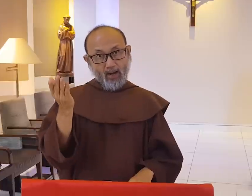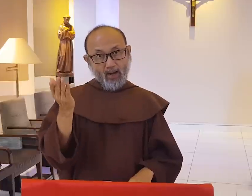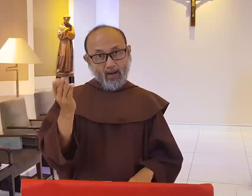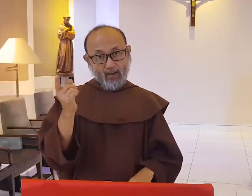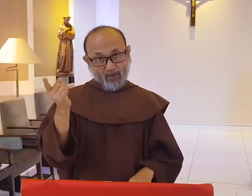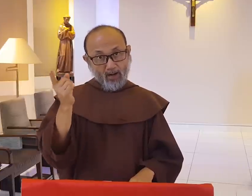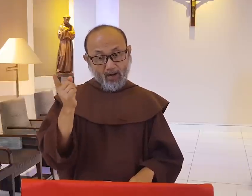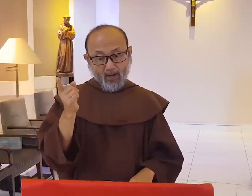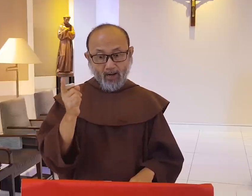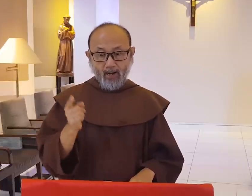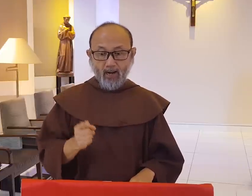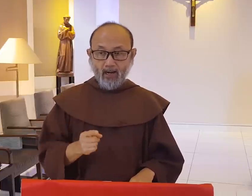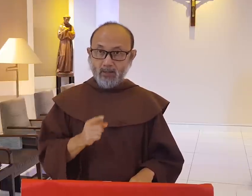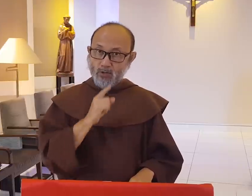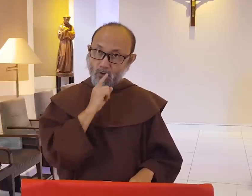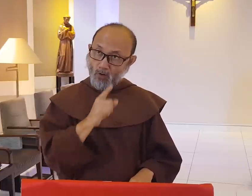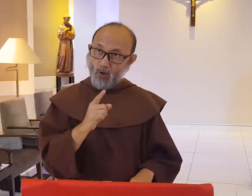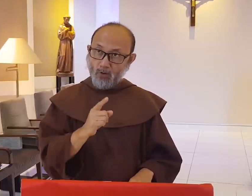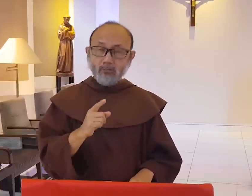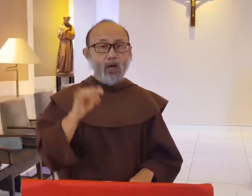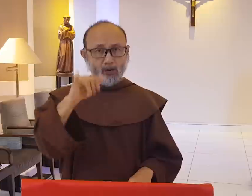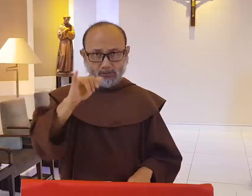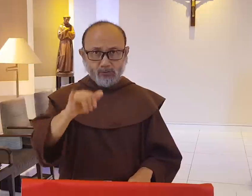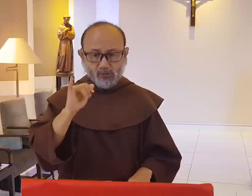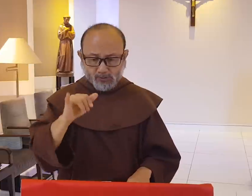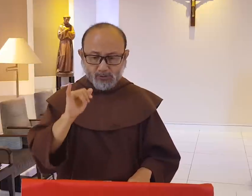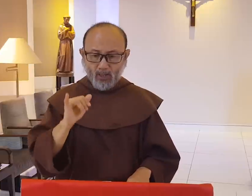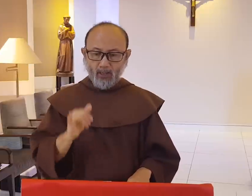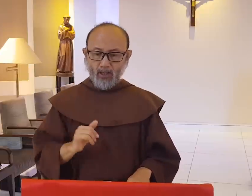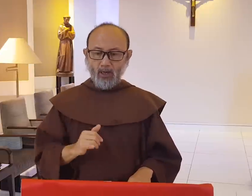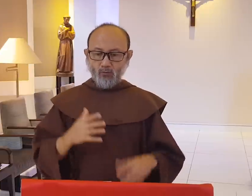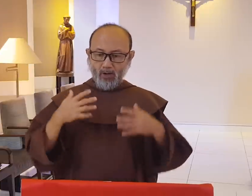They are, of course, health fears,